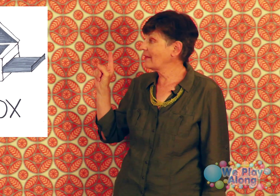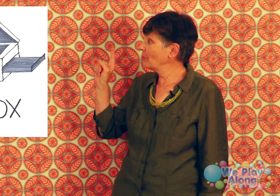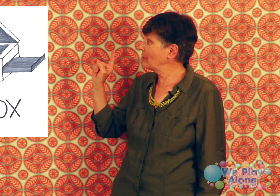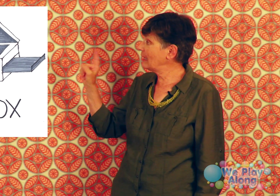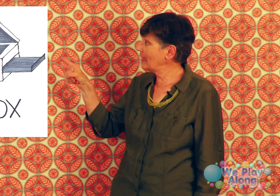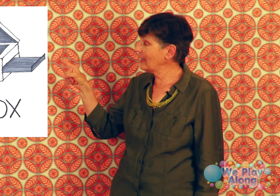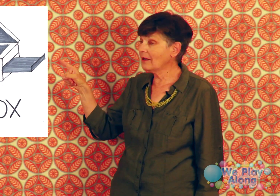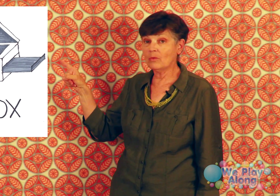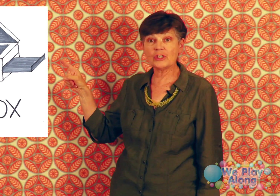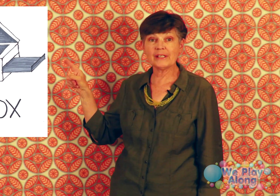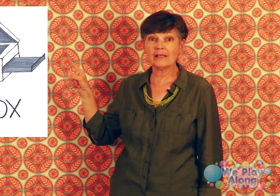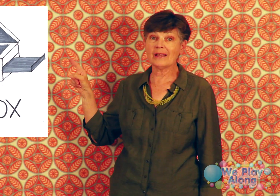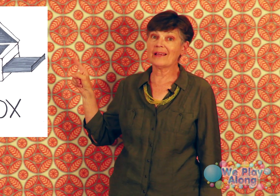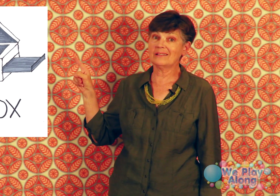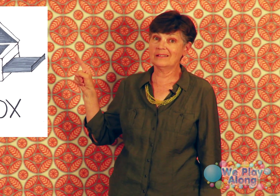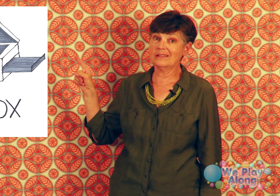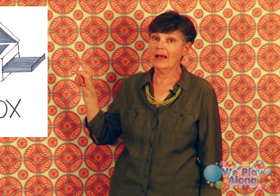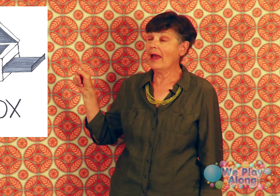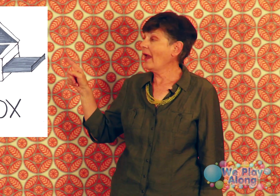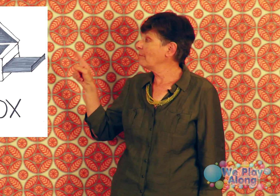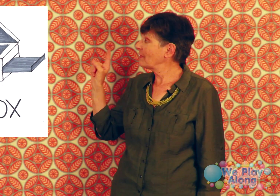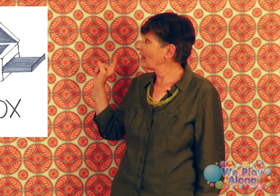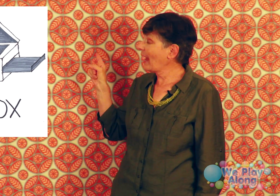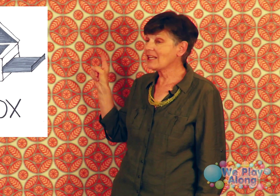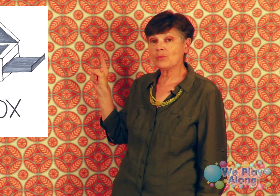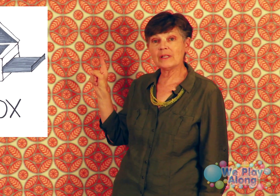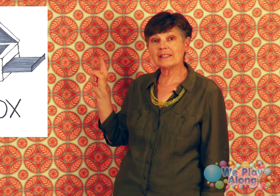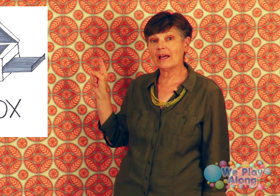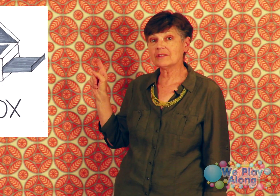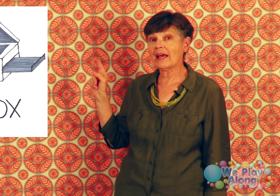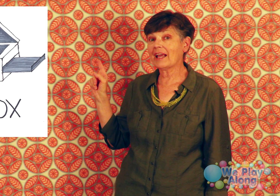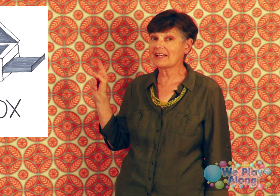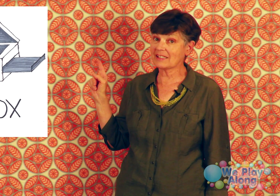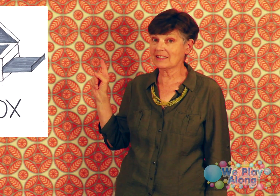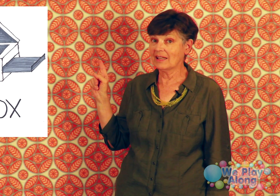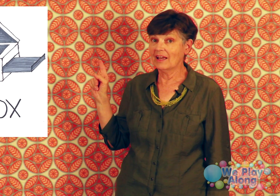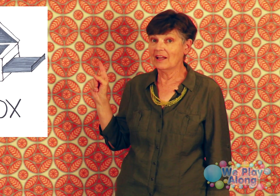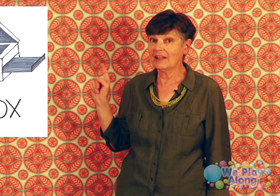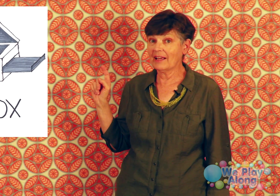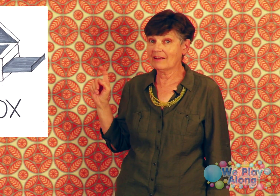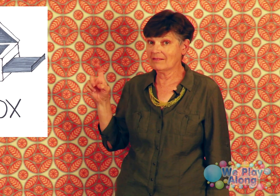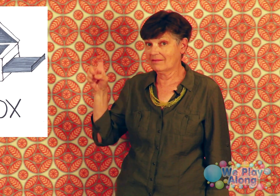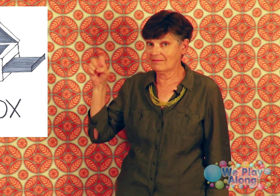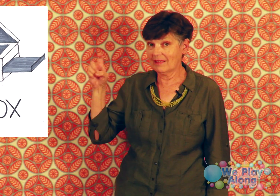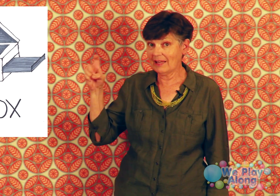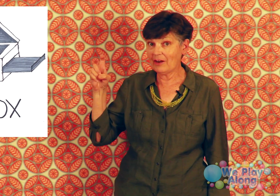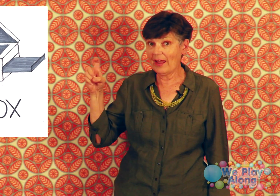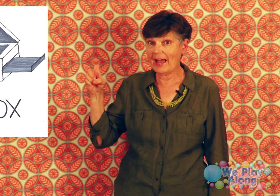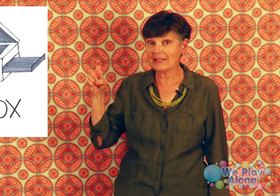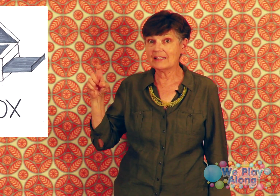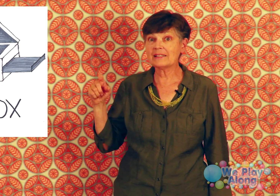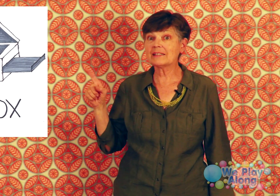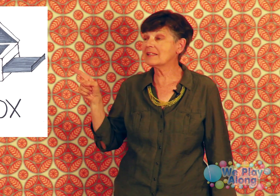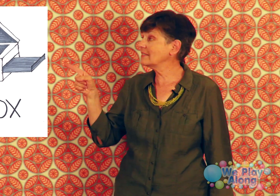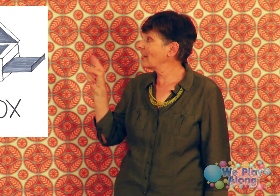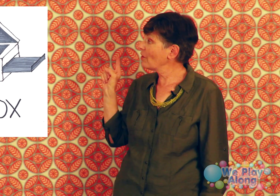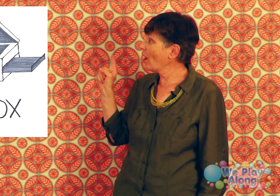at the beginning, which sounds like Z, but the last one sounds like X, like the letter X. And this is a